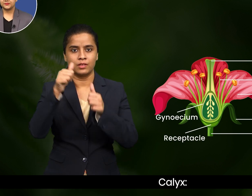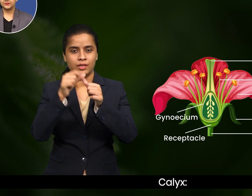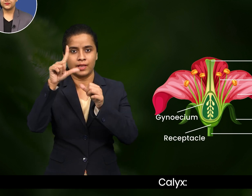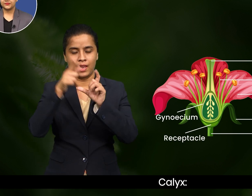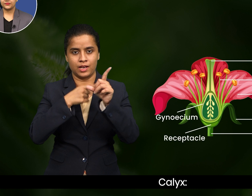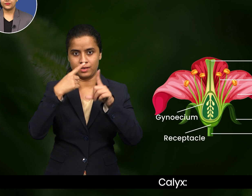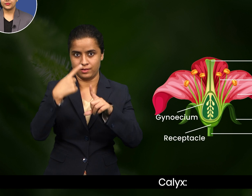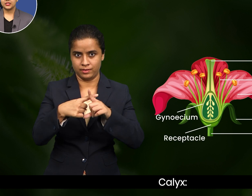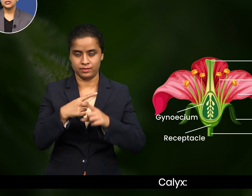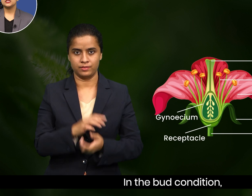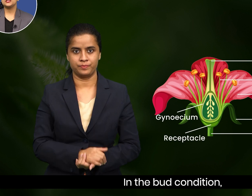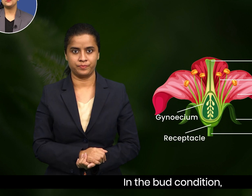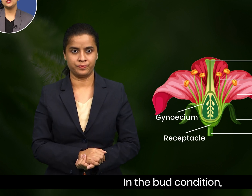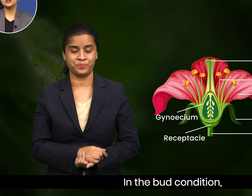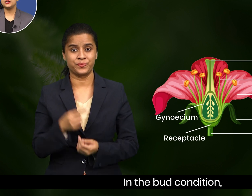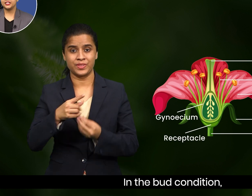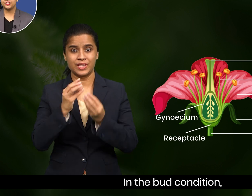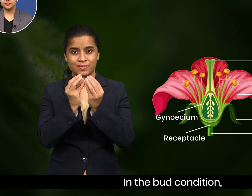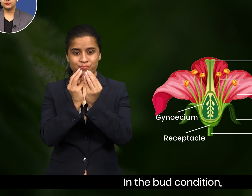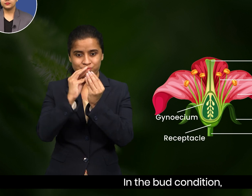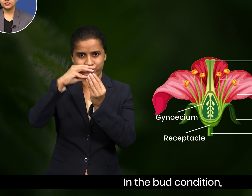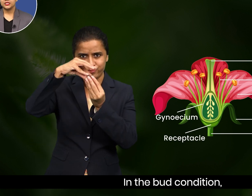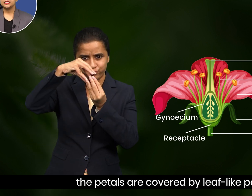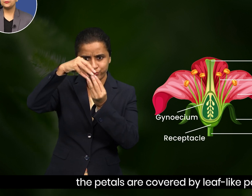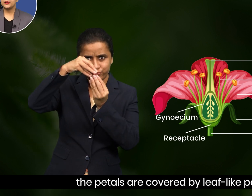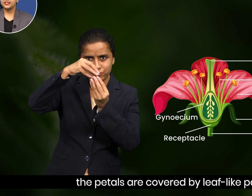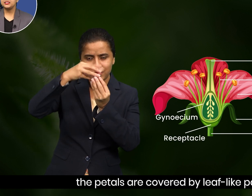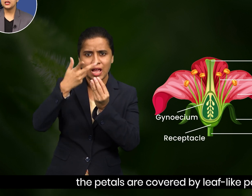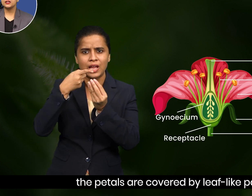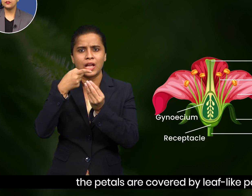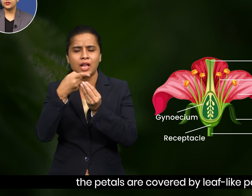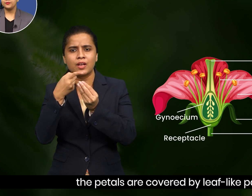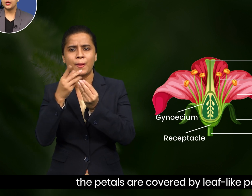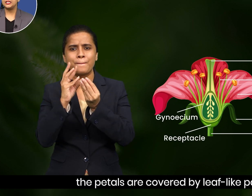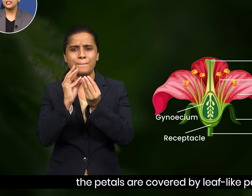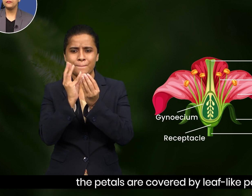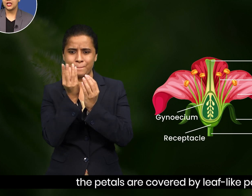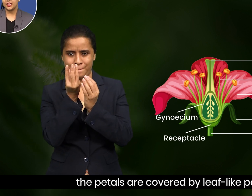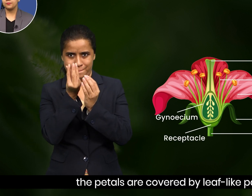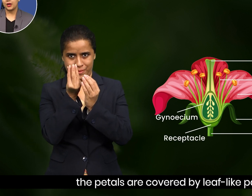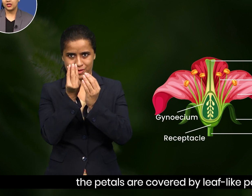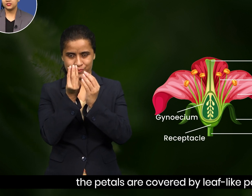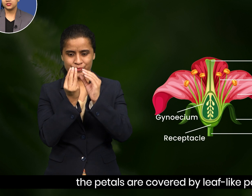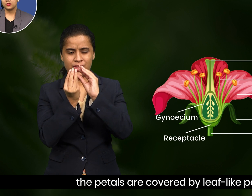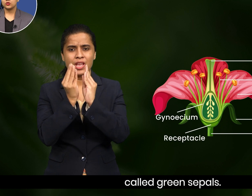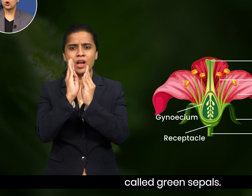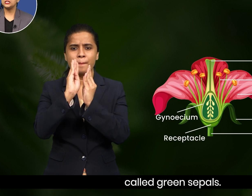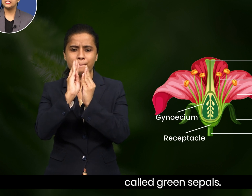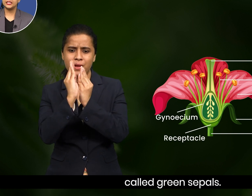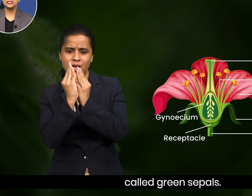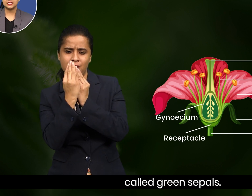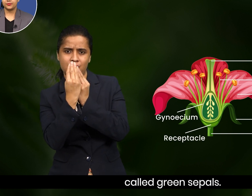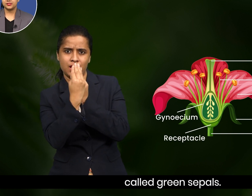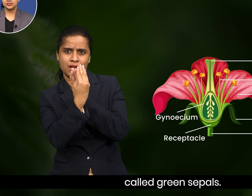Calyx. In the bud condition, the petals are covered by leaf-like parts